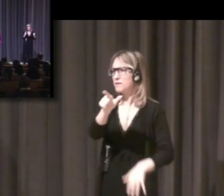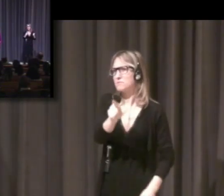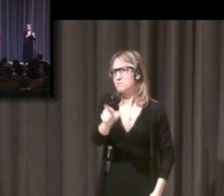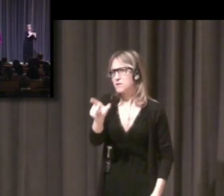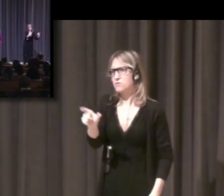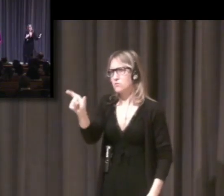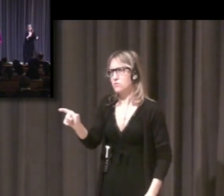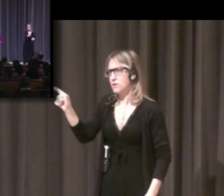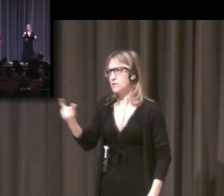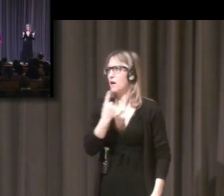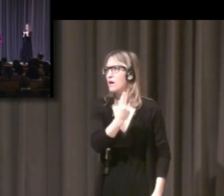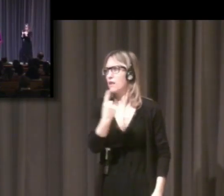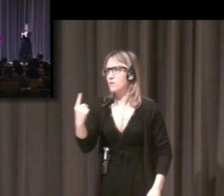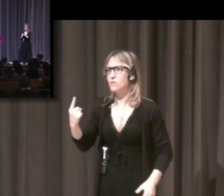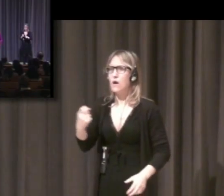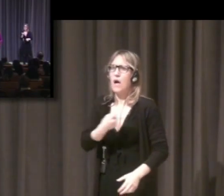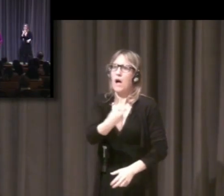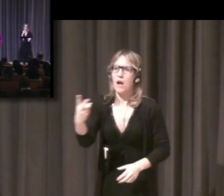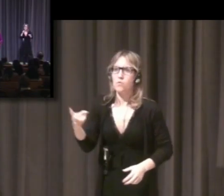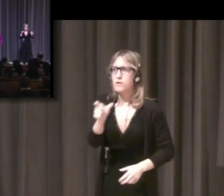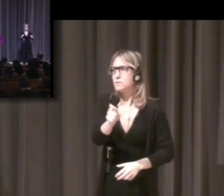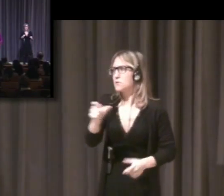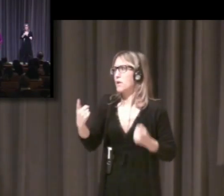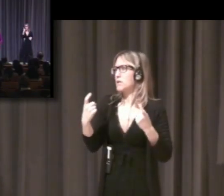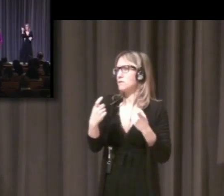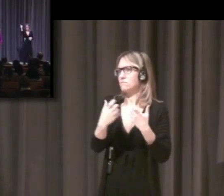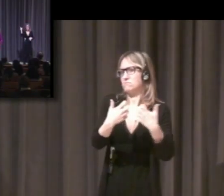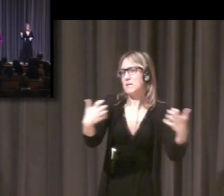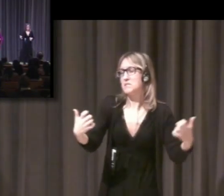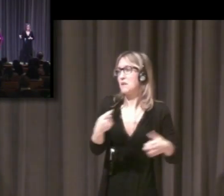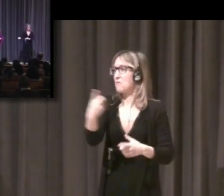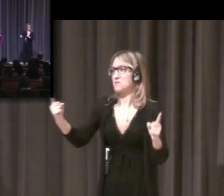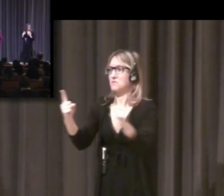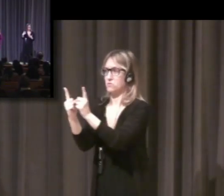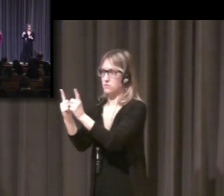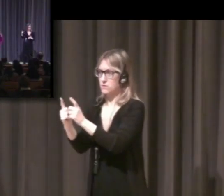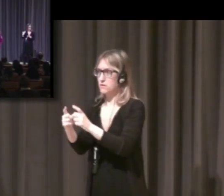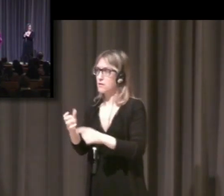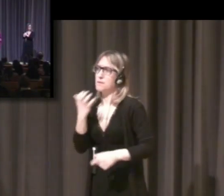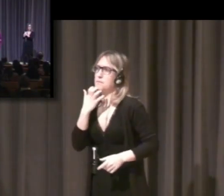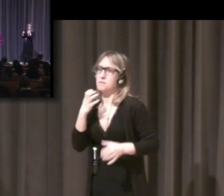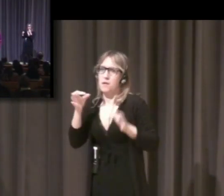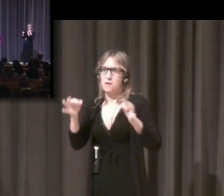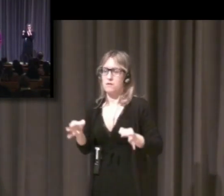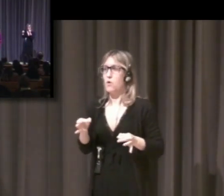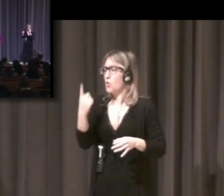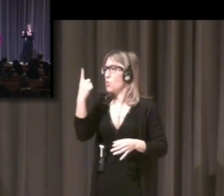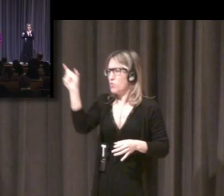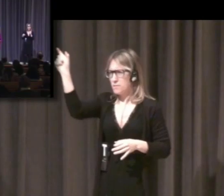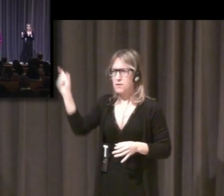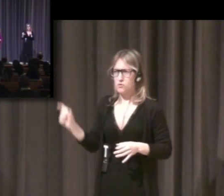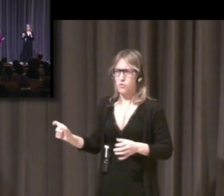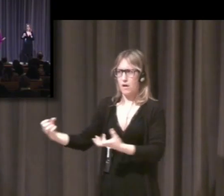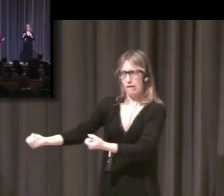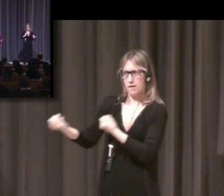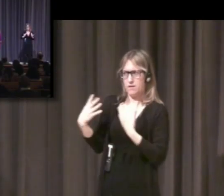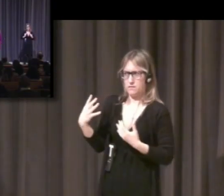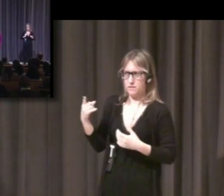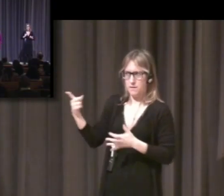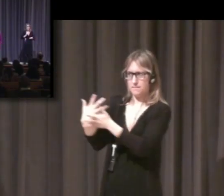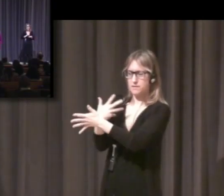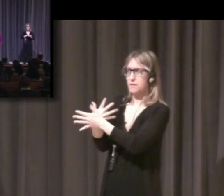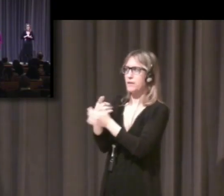me that he goes back for rehabilitation when he watches people's faces as he's talking and he can tell